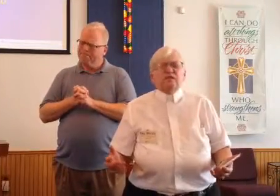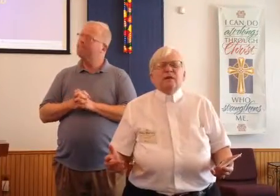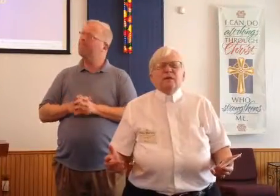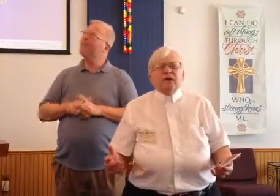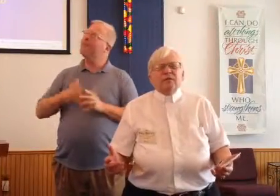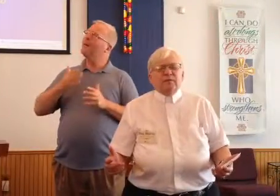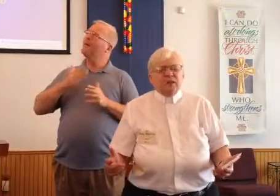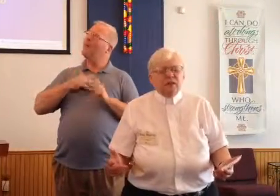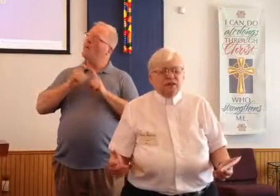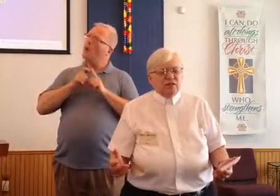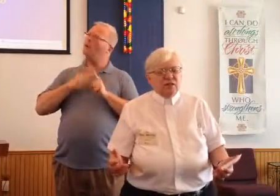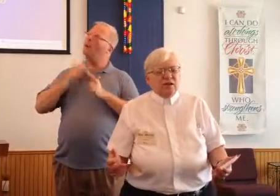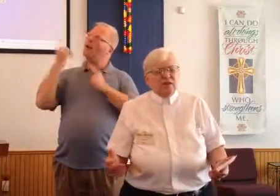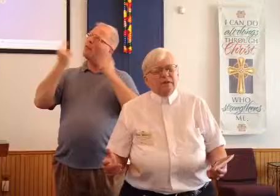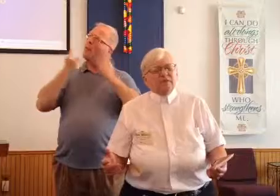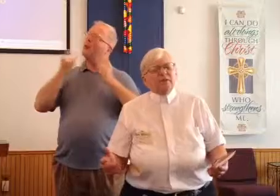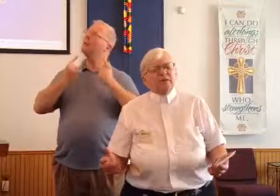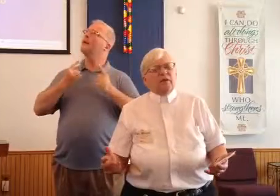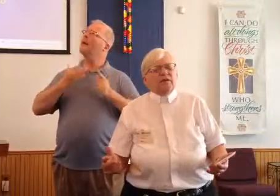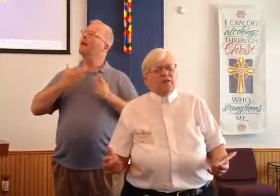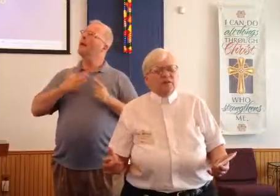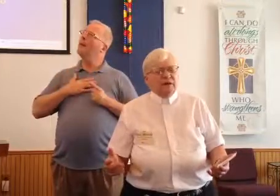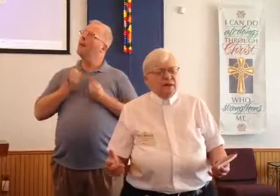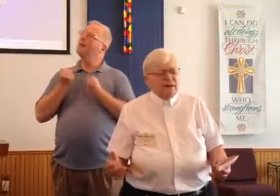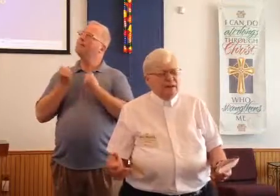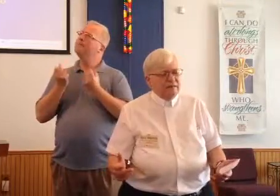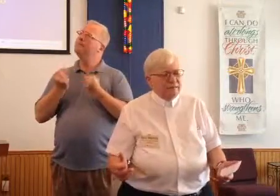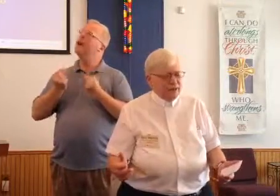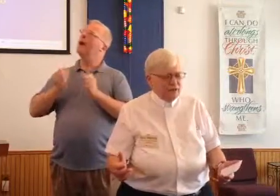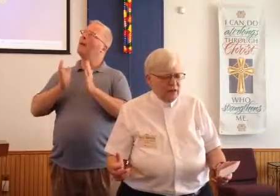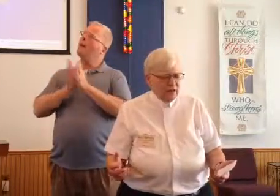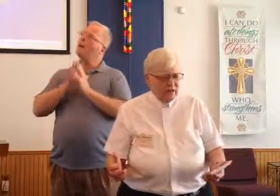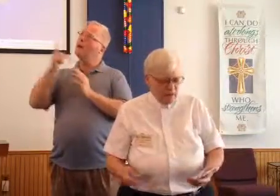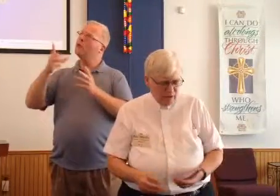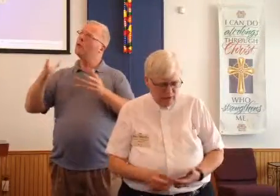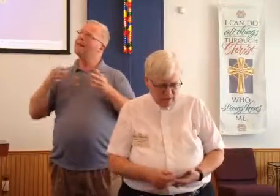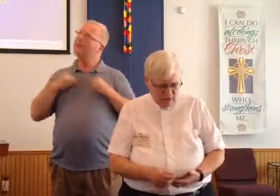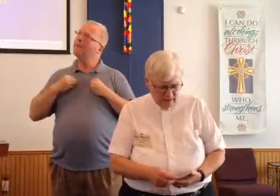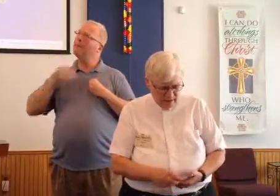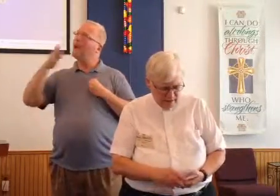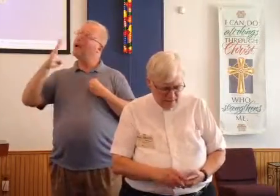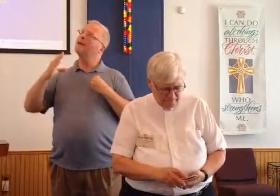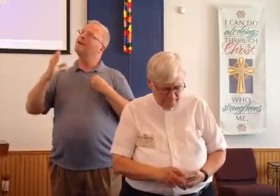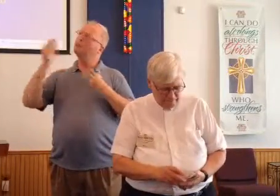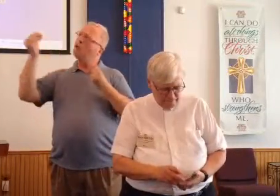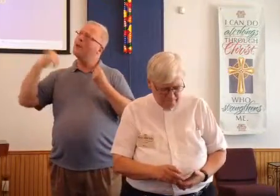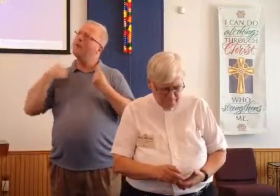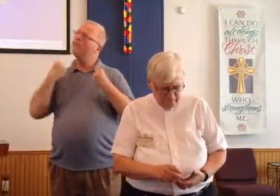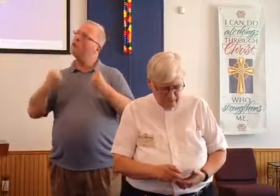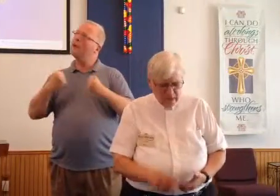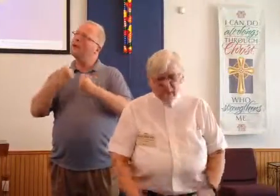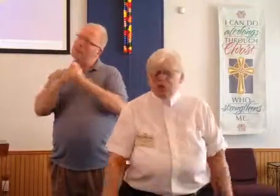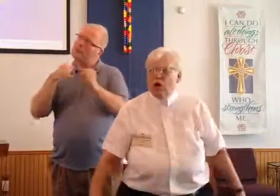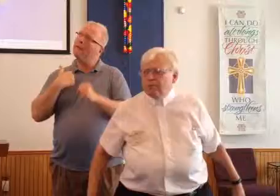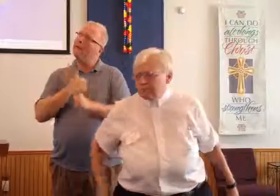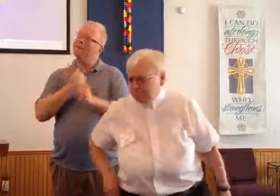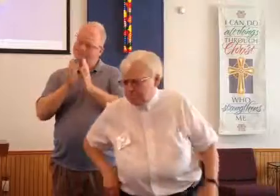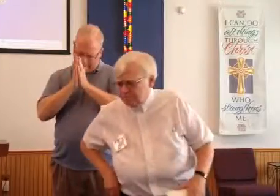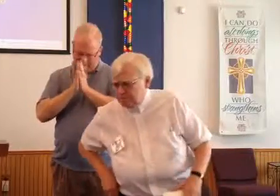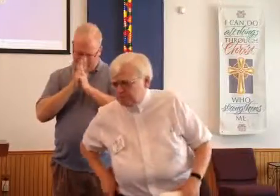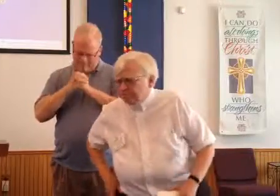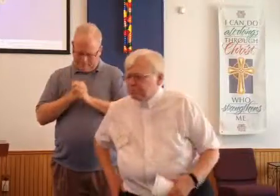May the words of my mouth and the meditations of my heart be acceptable unto you, my God, my strength, and my Redeemer. Amen.